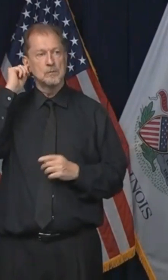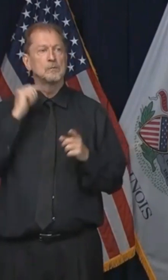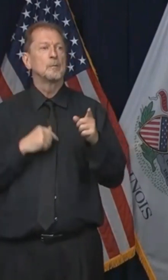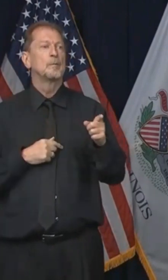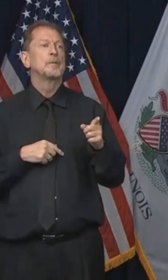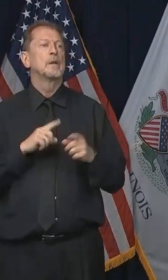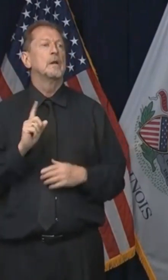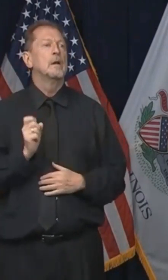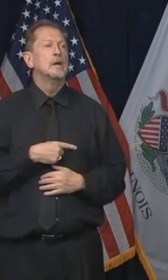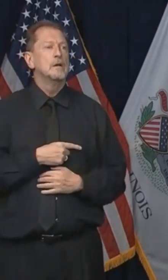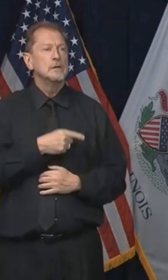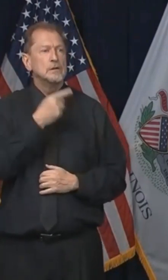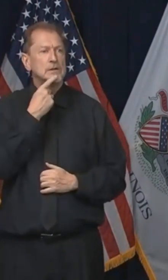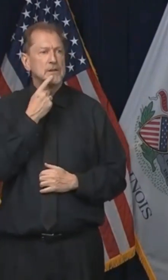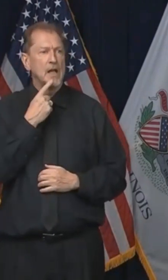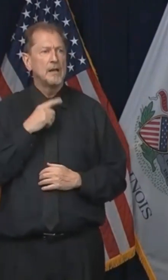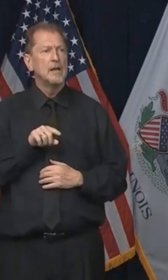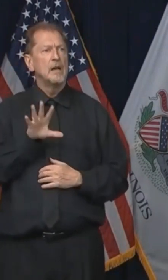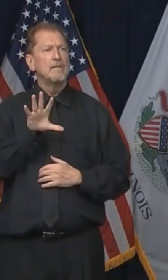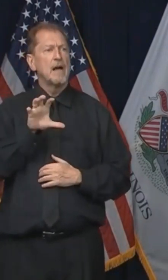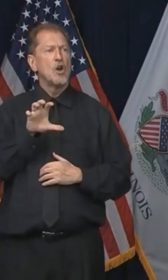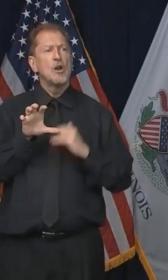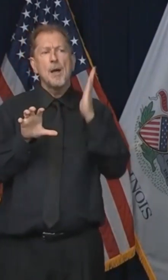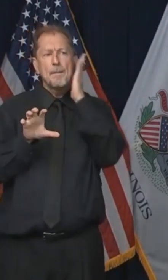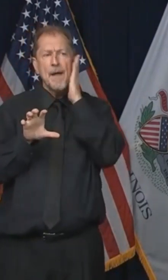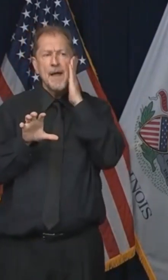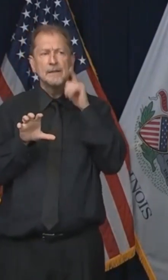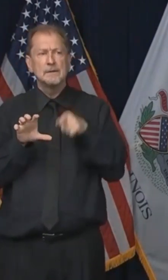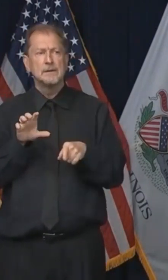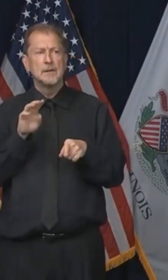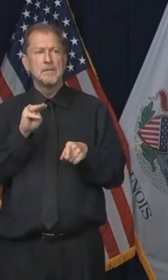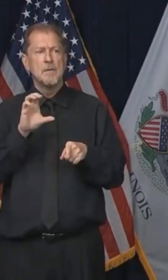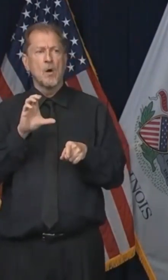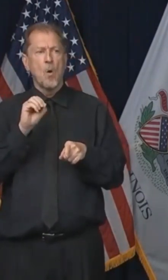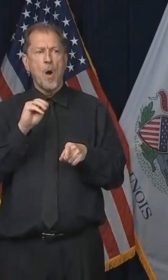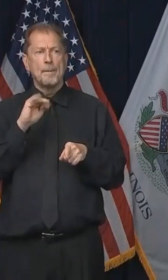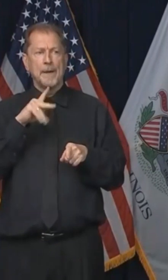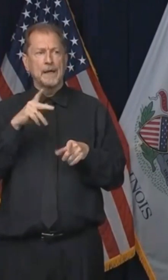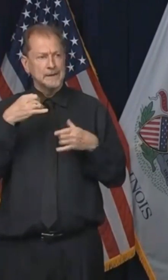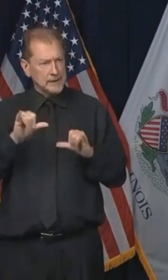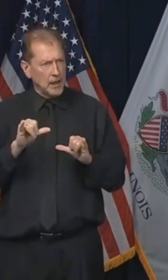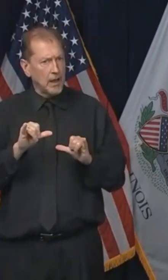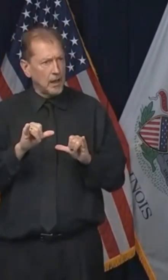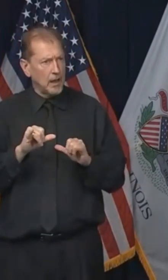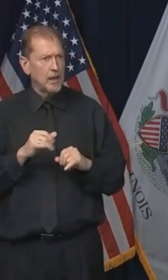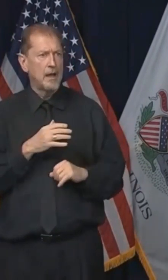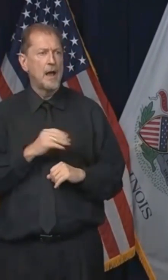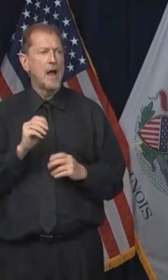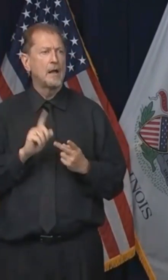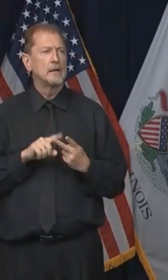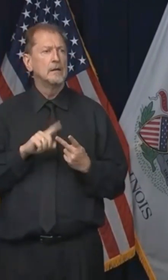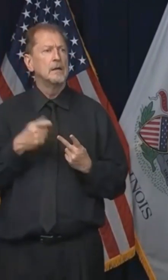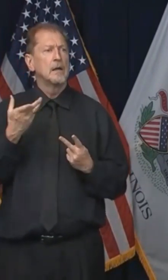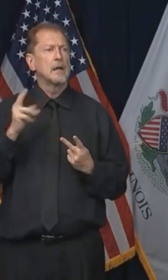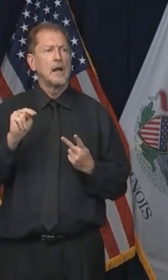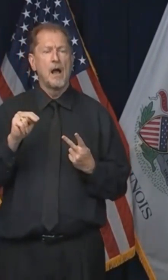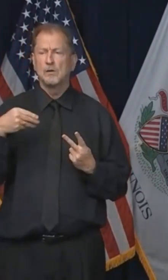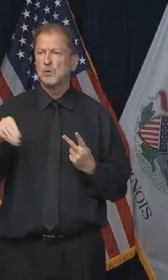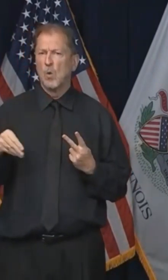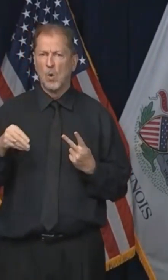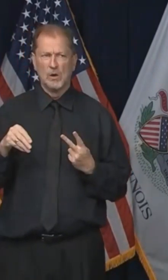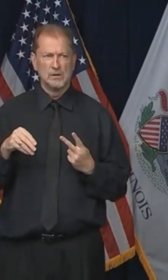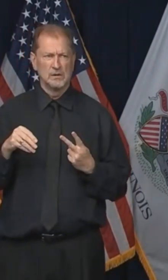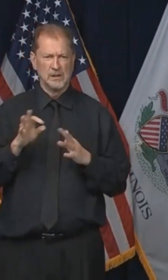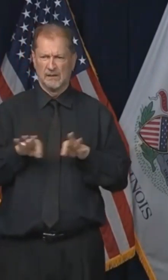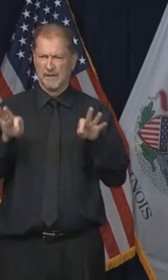talked about McCormick Place, you said 500 beds will be available this week. Is that still the case? And also, gun stores, still essential